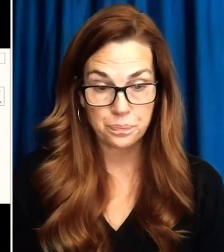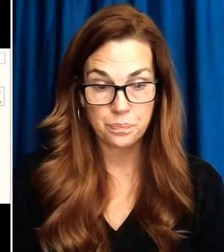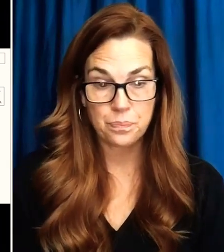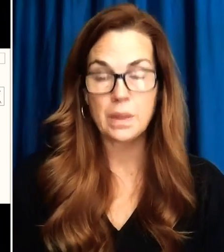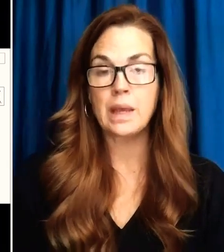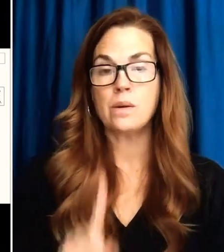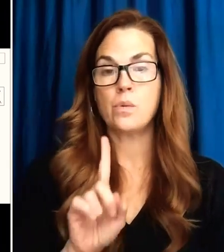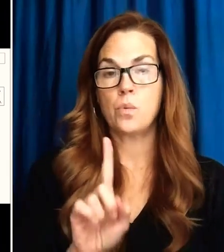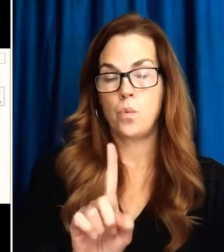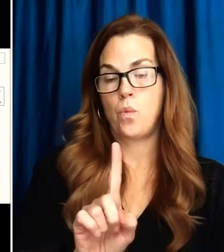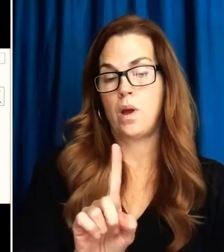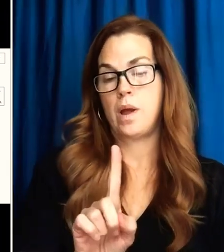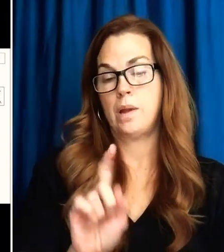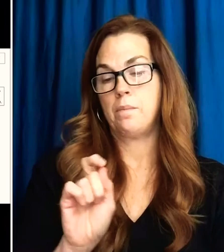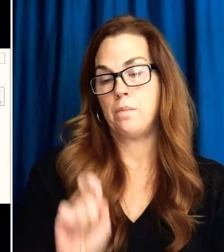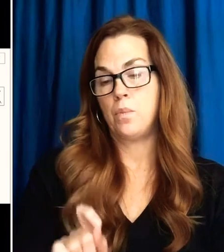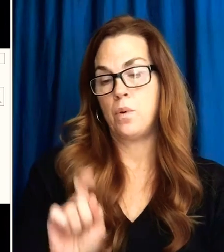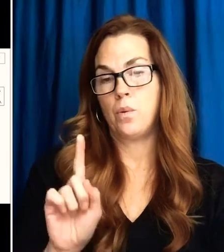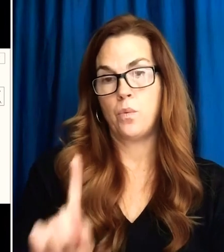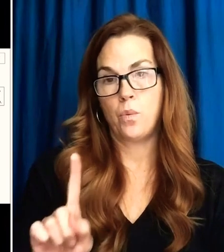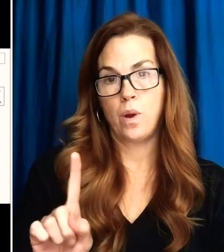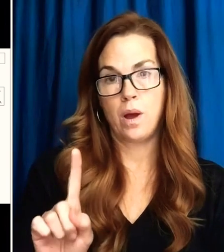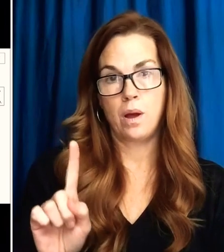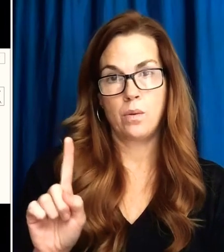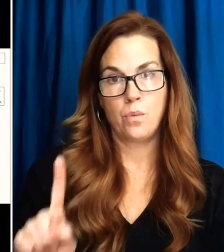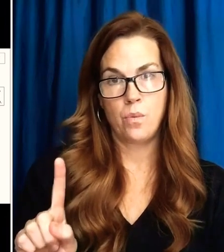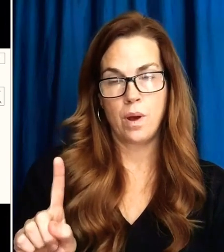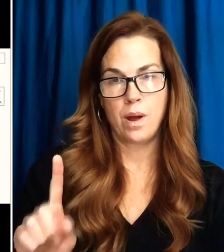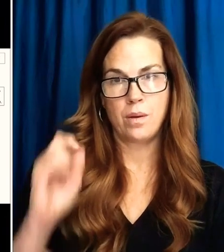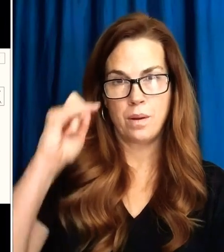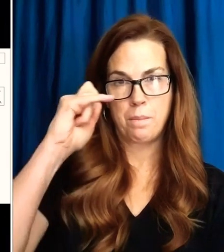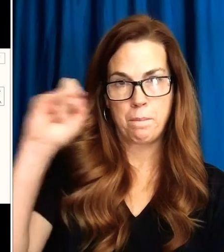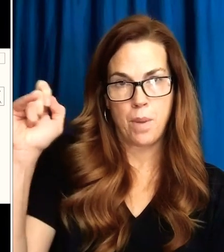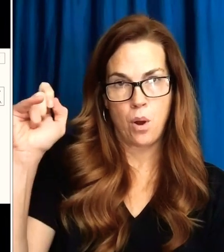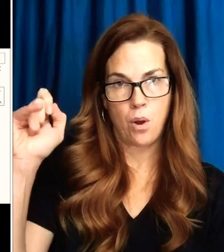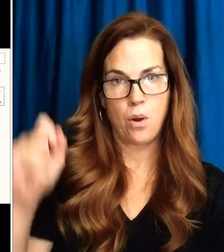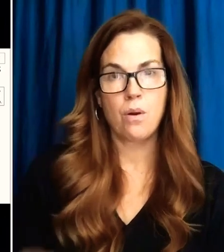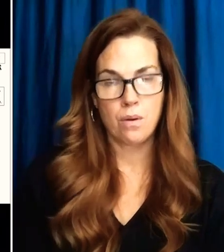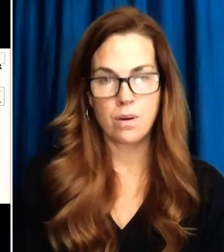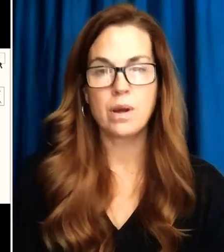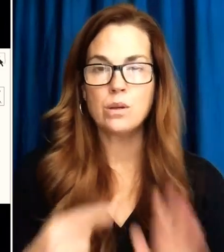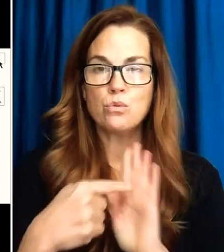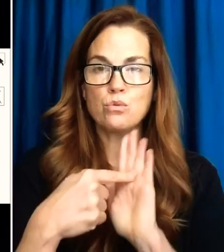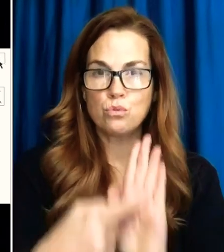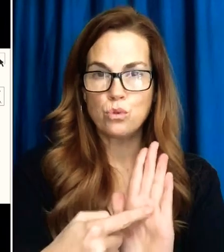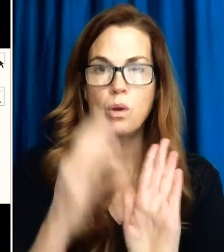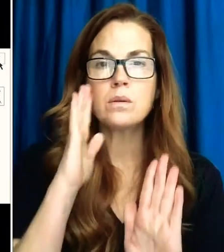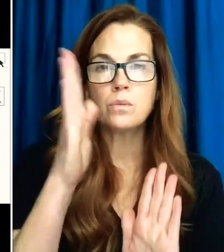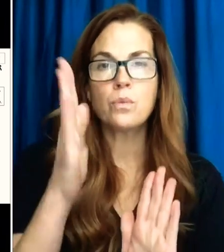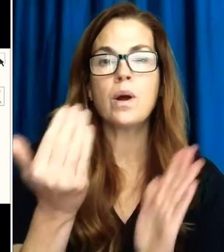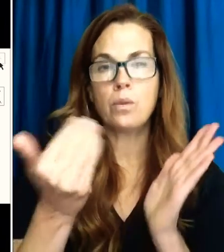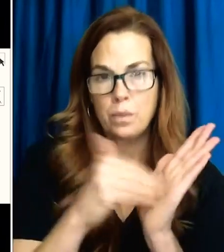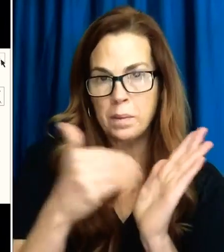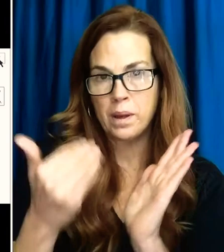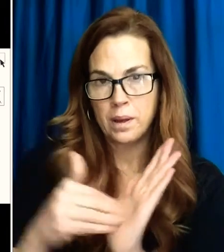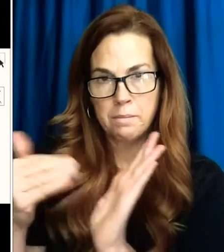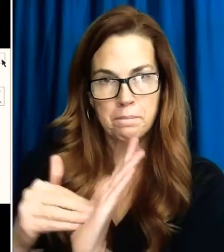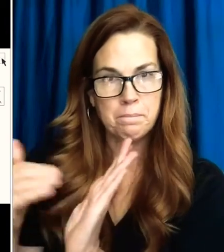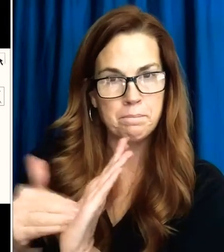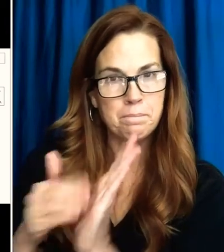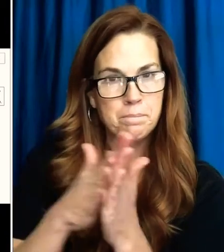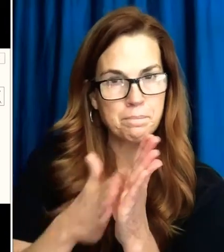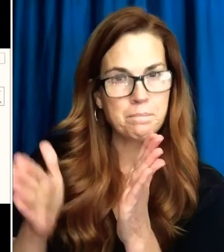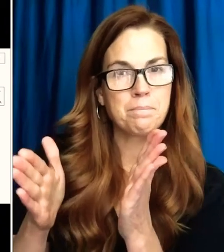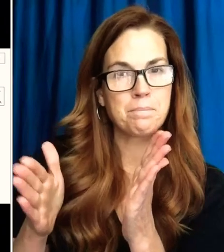1.1 with a repetition bar over the repeating decimal. Okay, I'm not going to give you any of those, but I just wanted